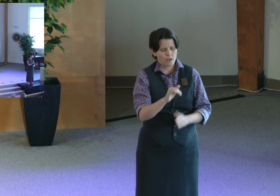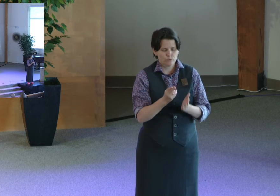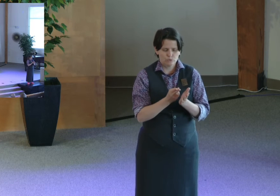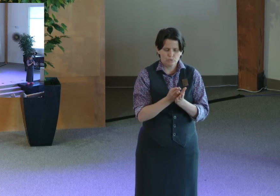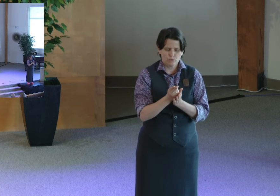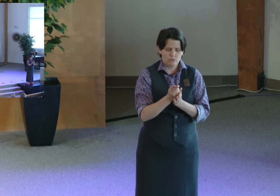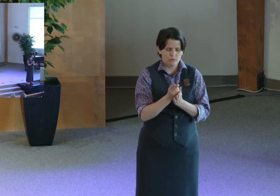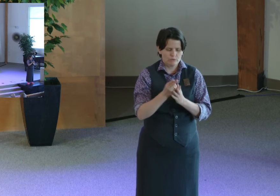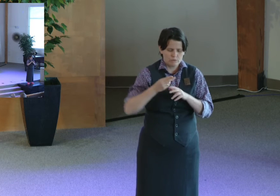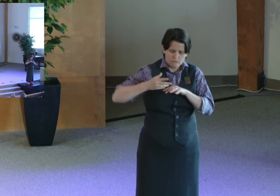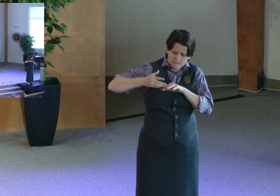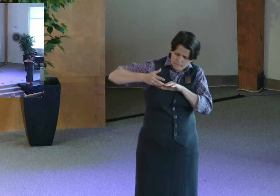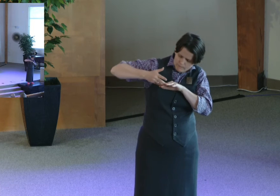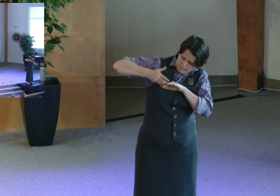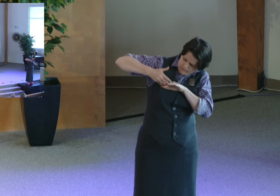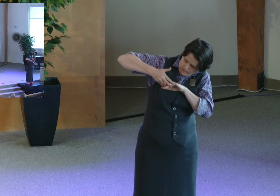moment of silence.